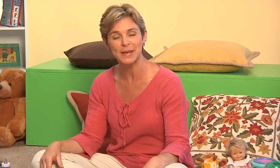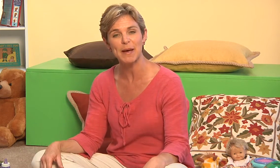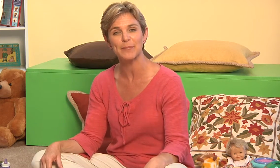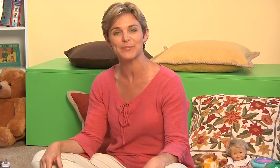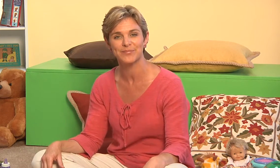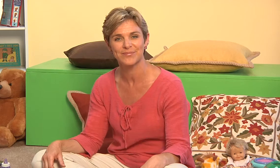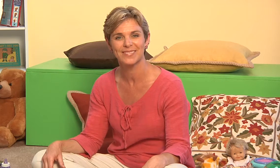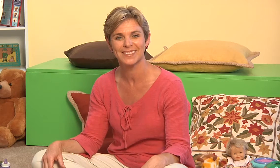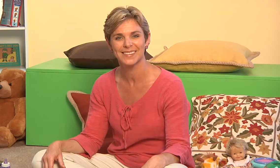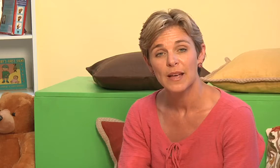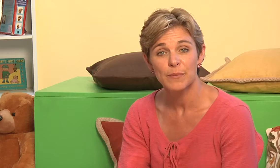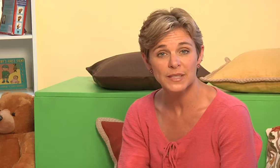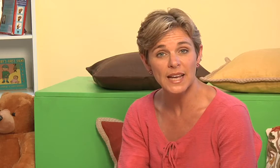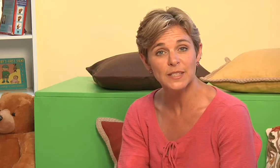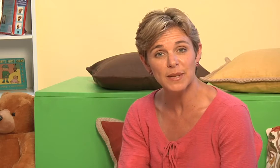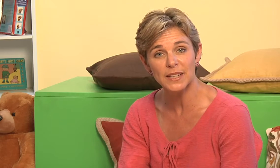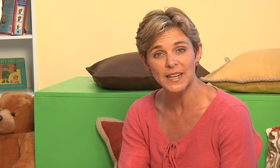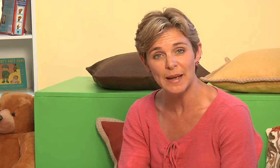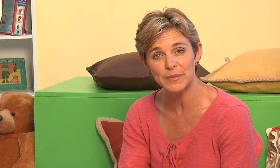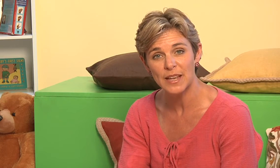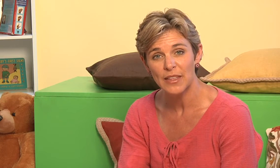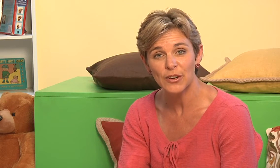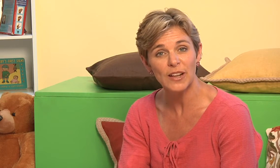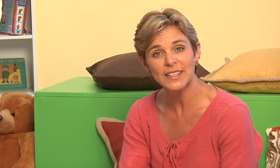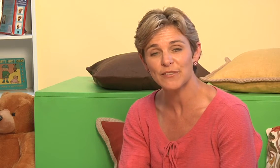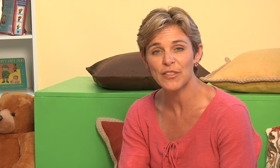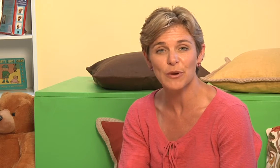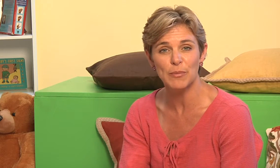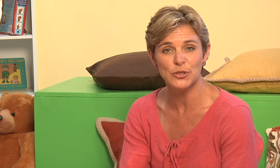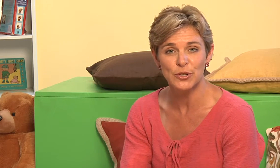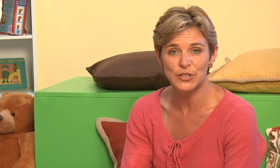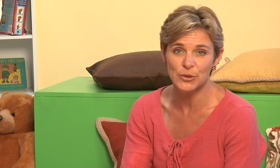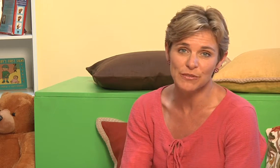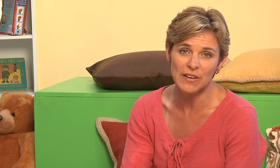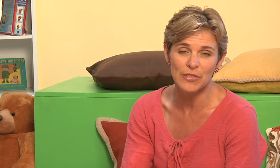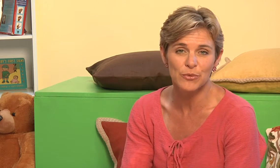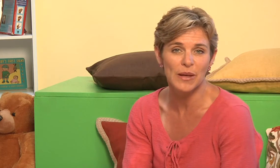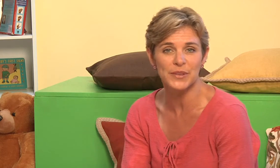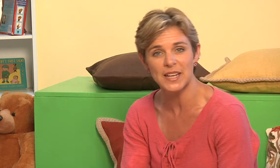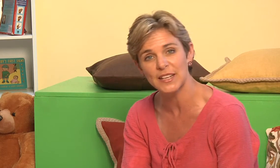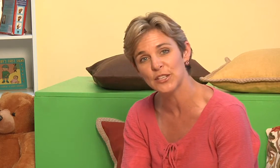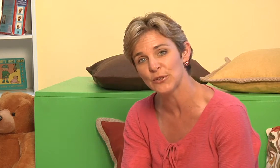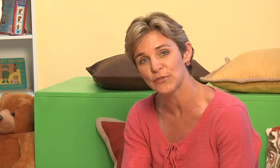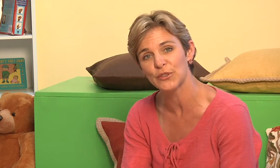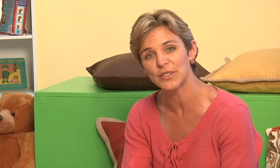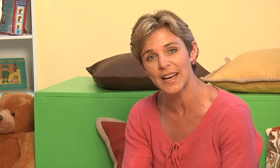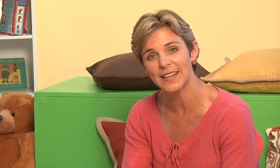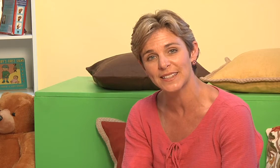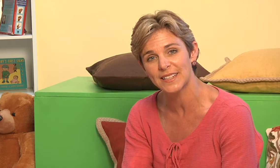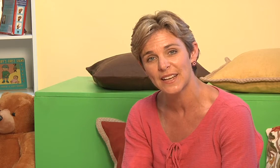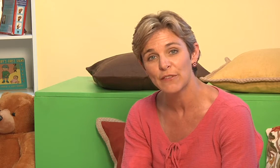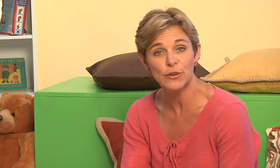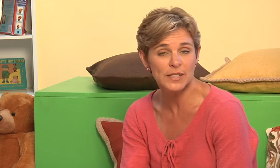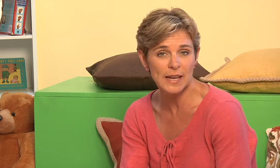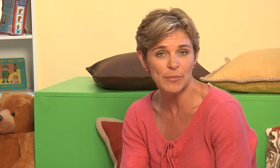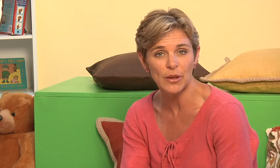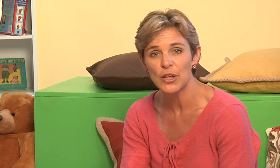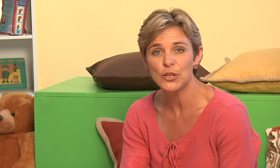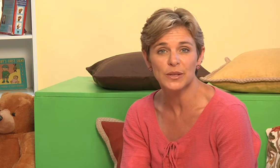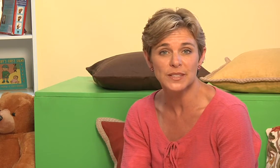up. Besides mealtimes, there are lots of other opportunities you can find throughout the day to use food signs. For example, you can